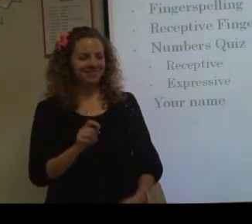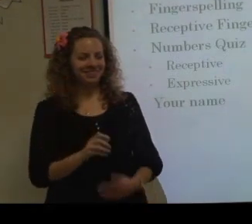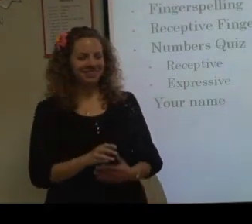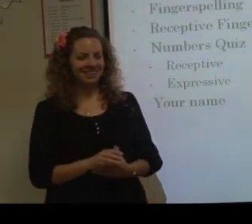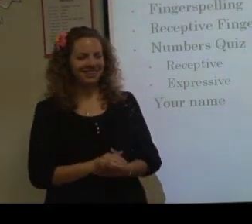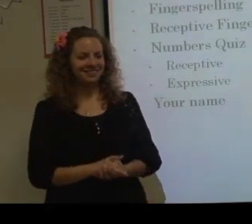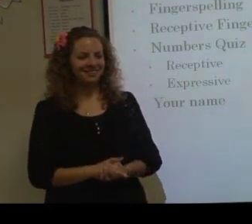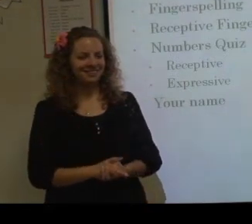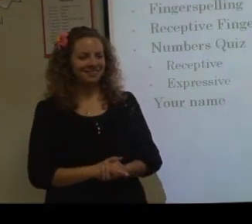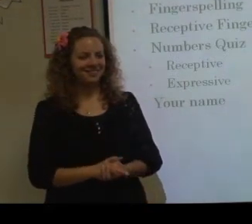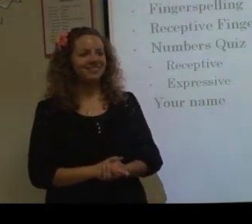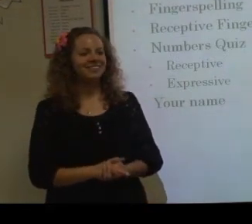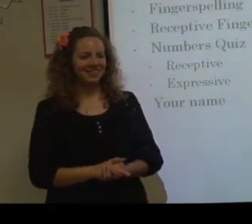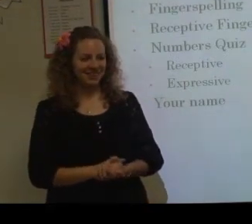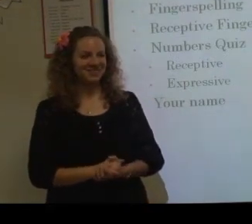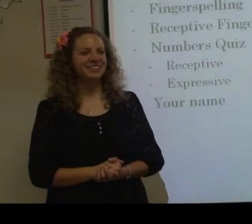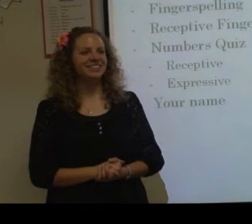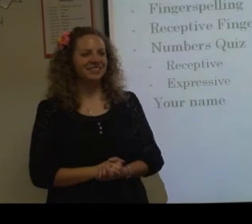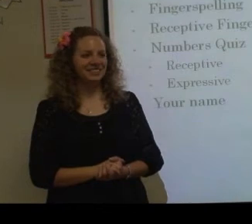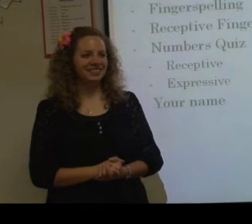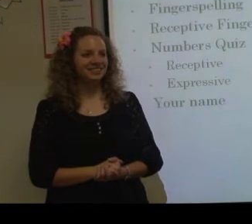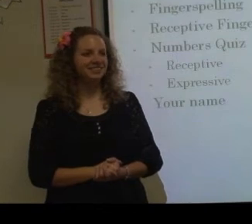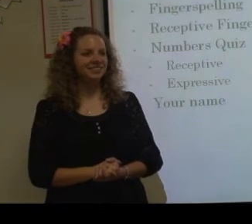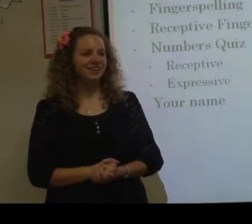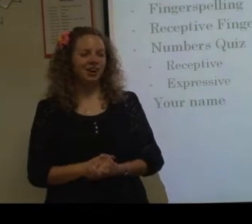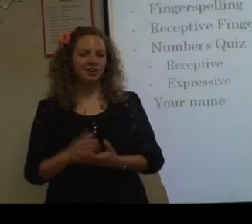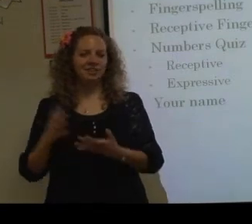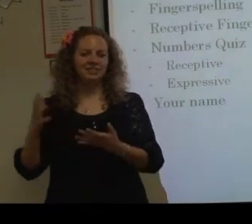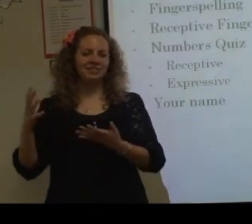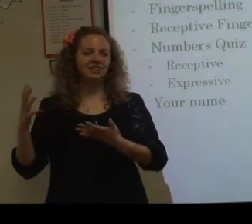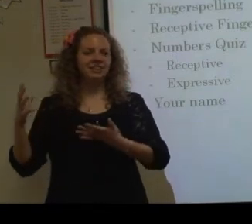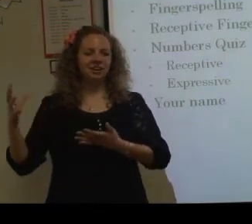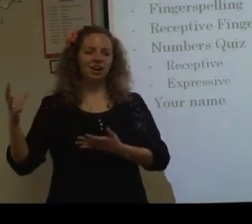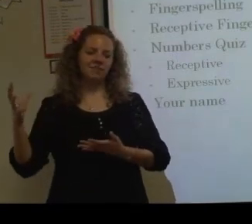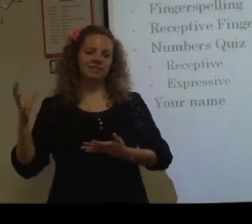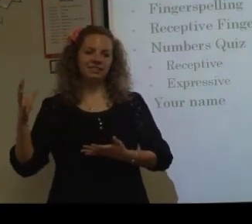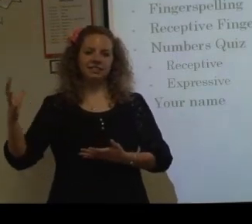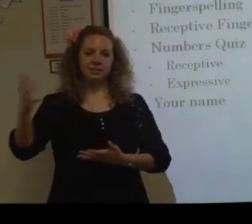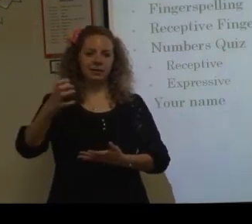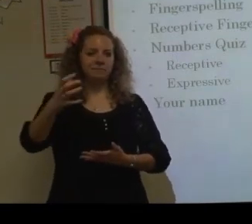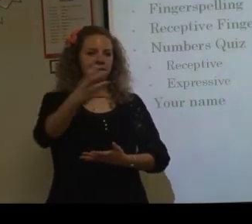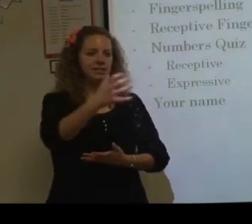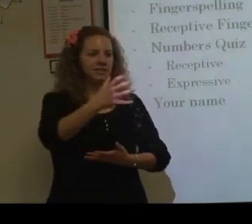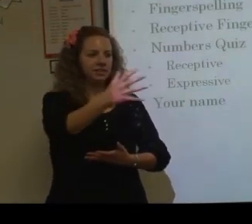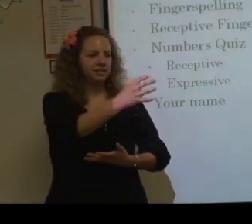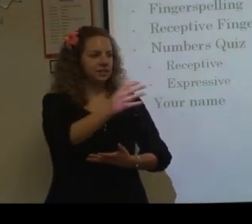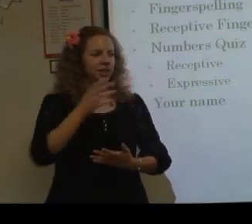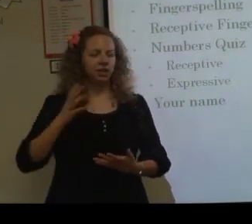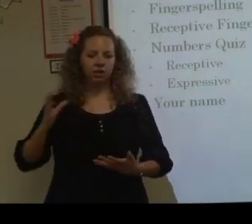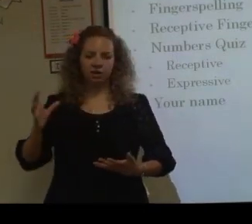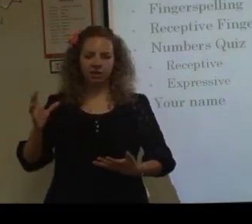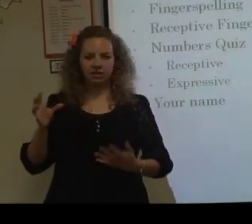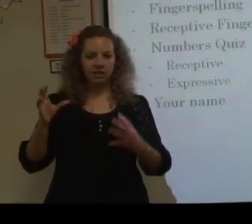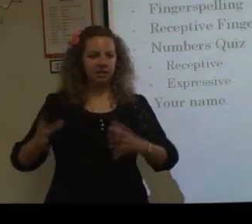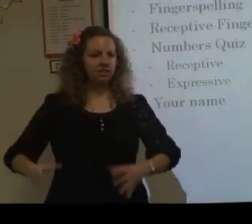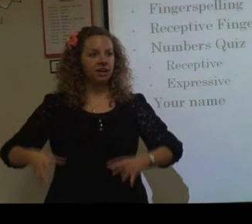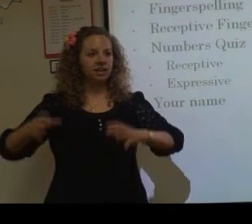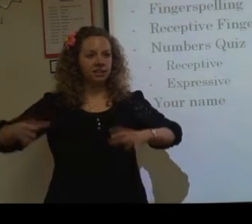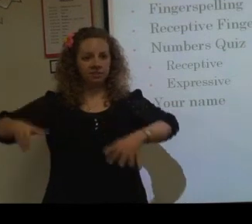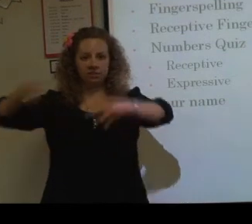Did you guys get it? What's the sign? Harvest? Harvest is this way. It's like this, like it's kind of like the idea of